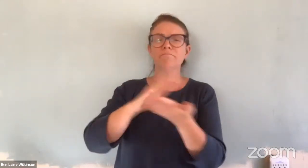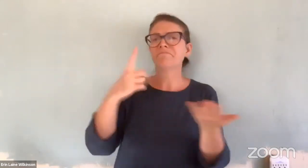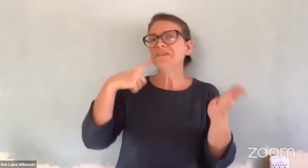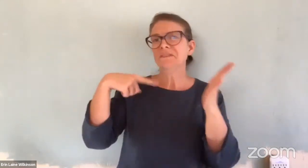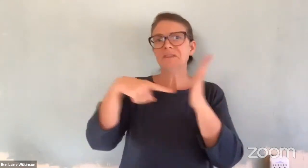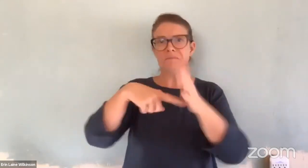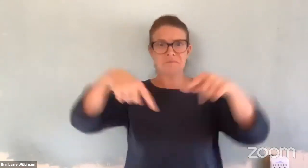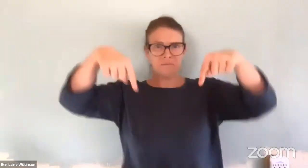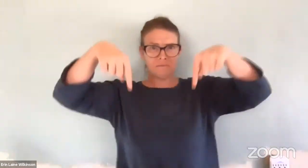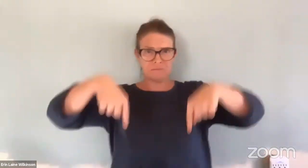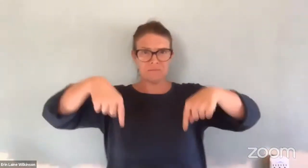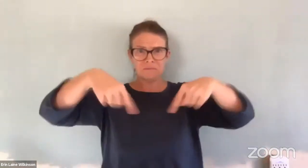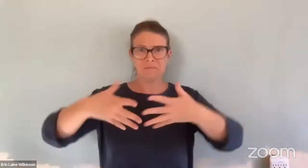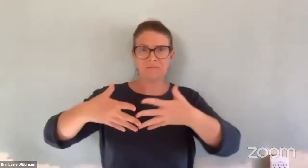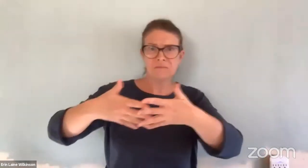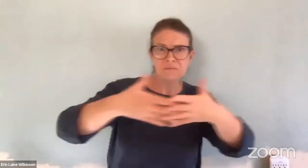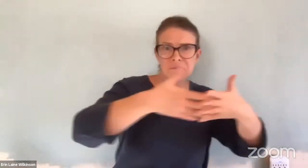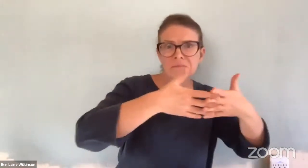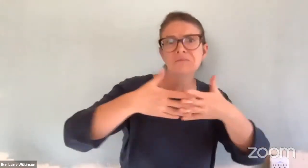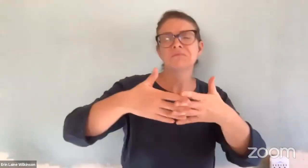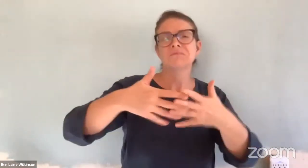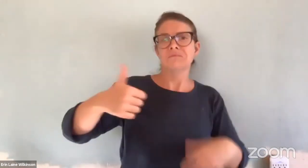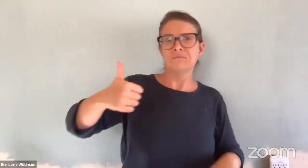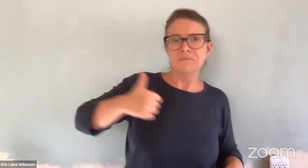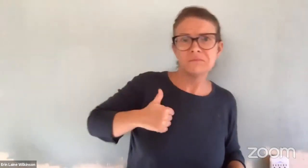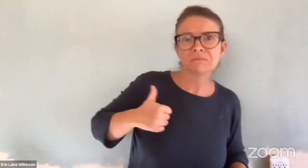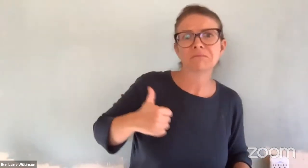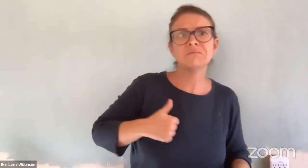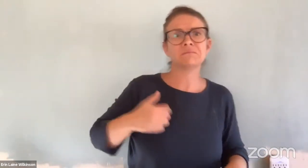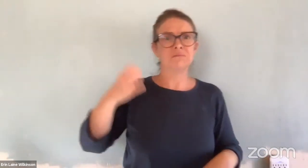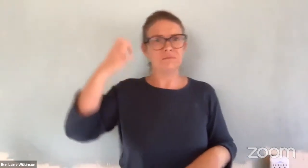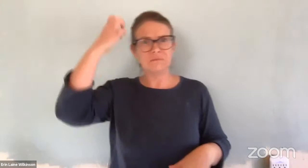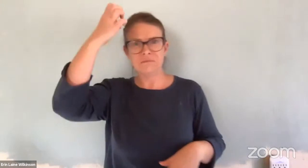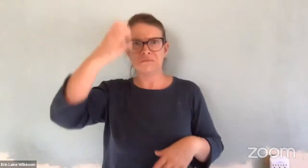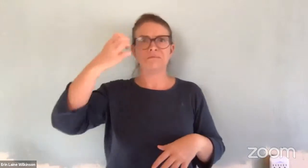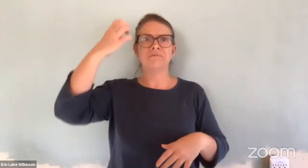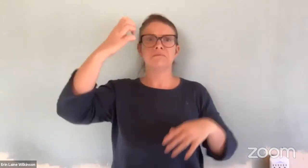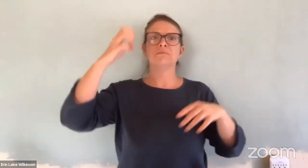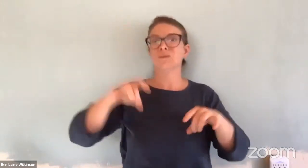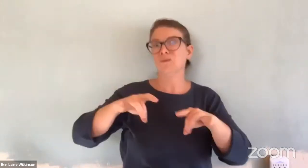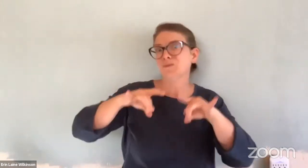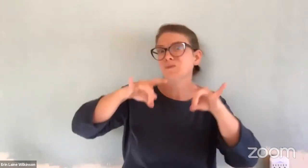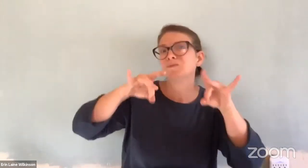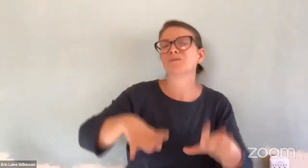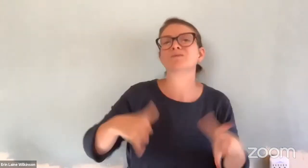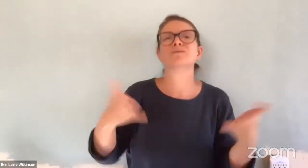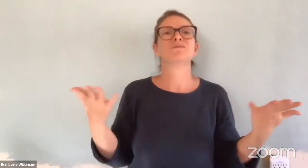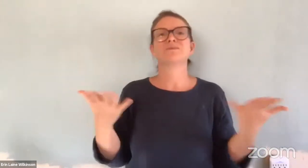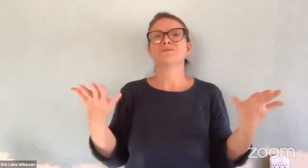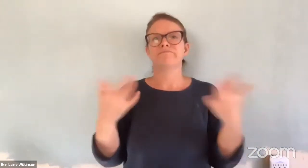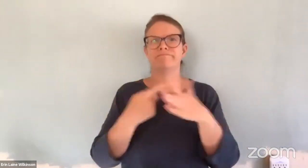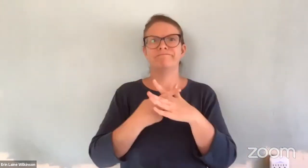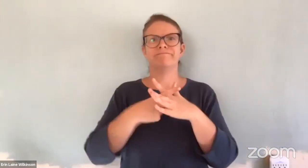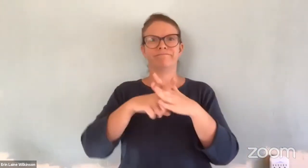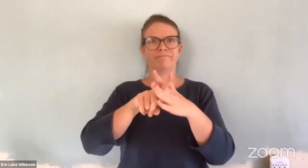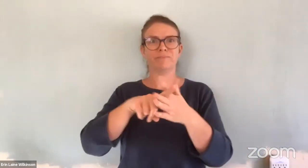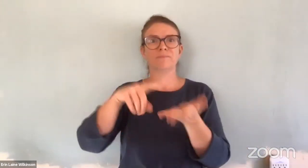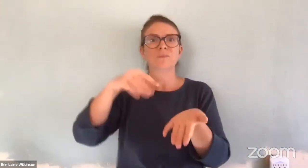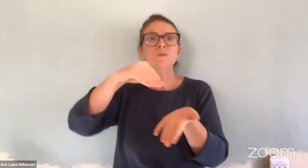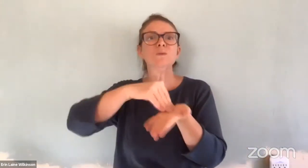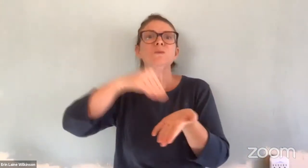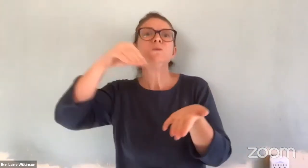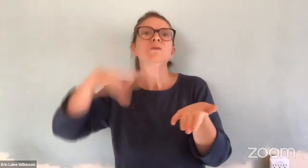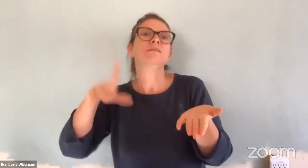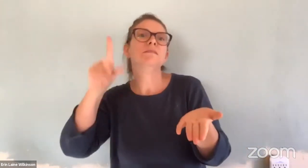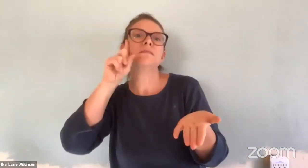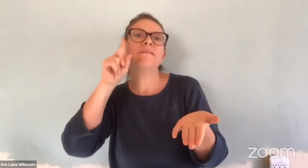heard that schools for the deaf, for example, where I am here in the United States, as well as my experience in Canada, Europe, and